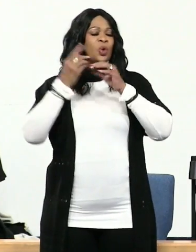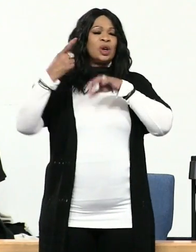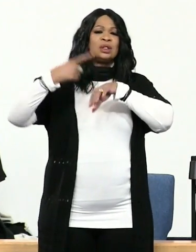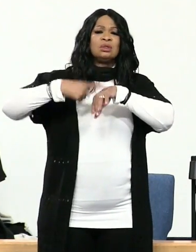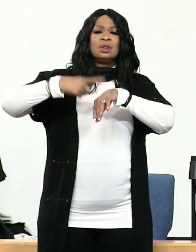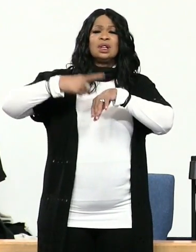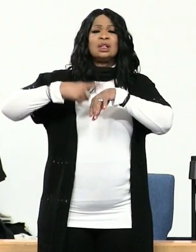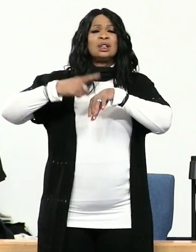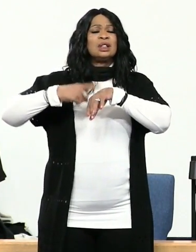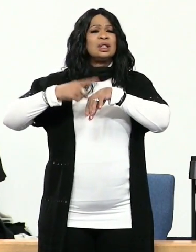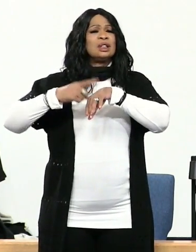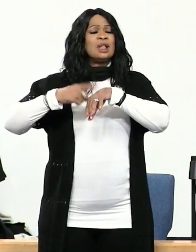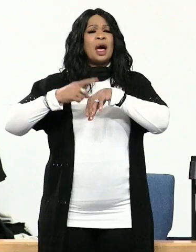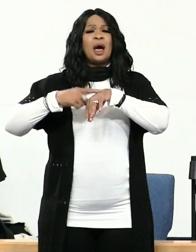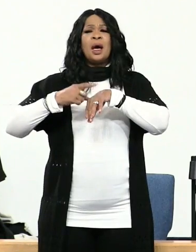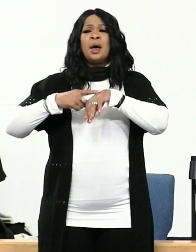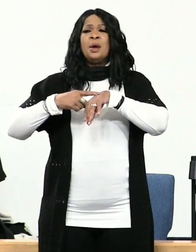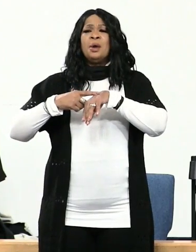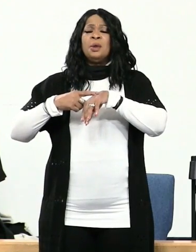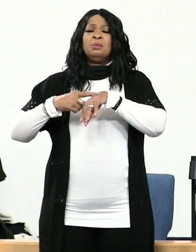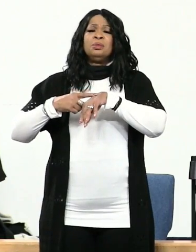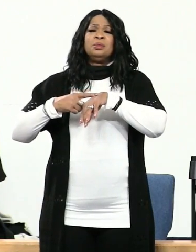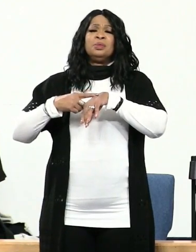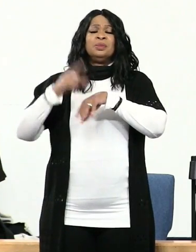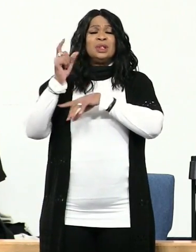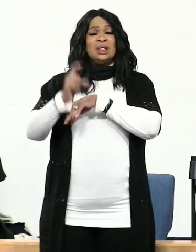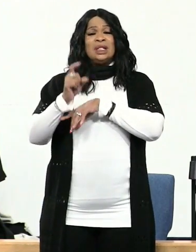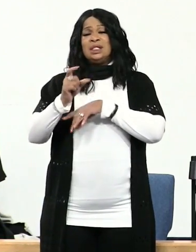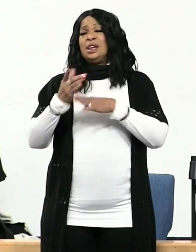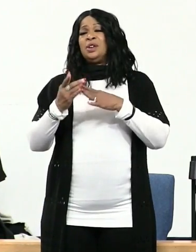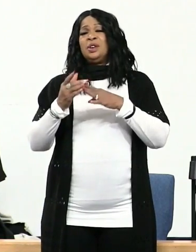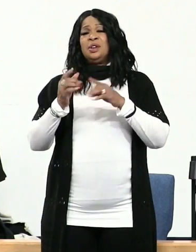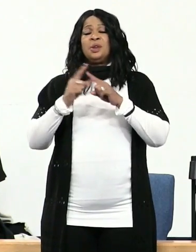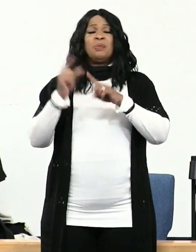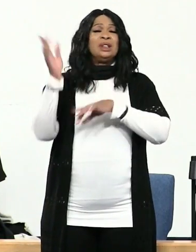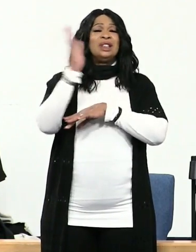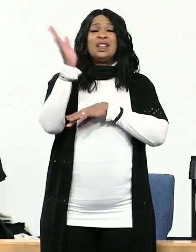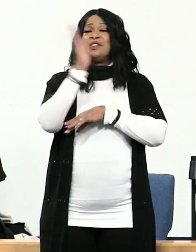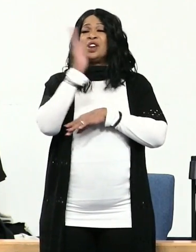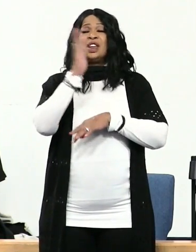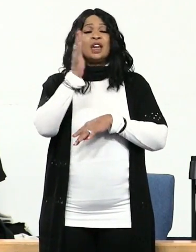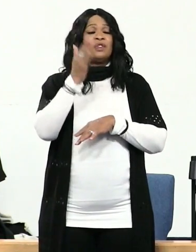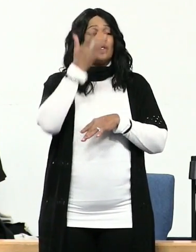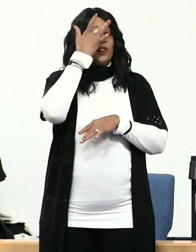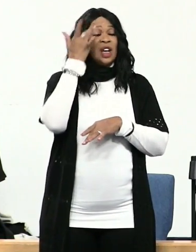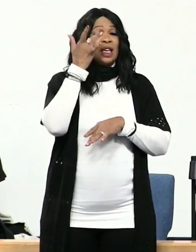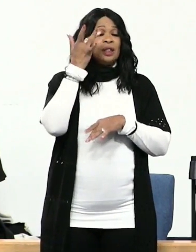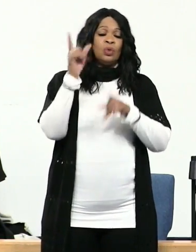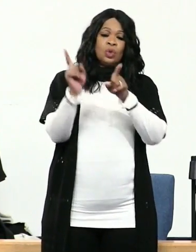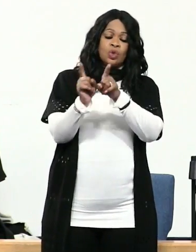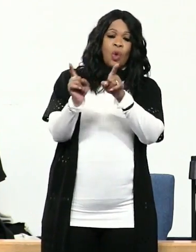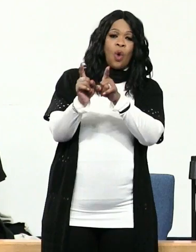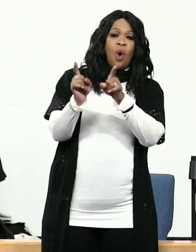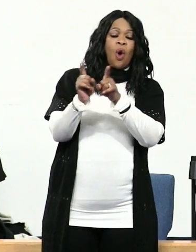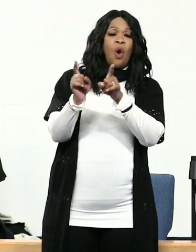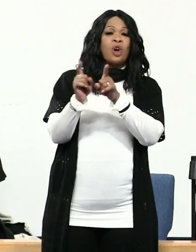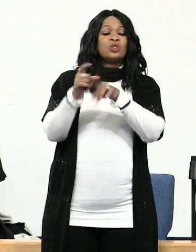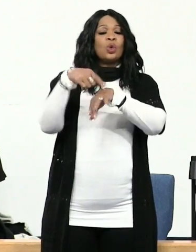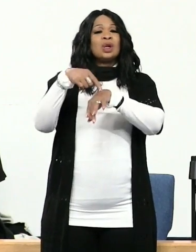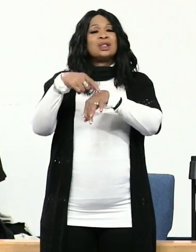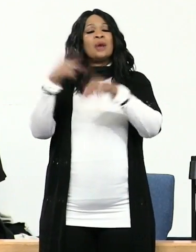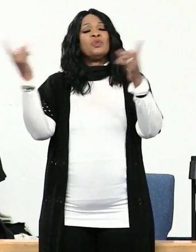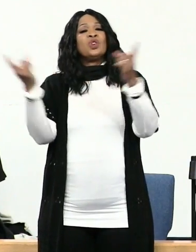time of reverence and reflection. But never forget, it is also a time of